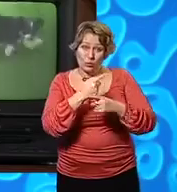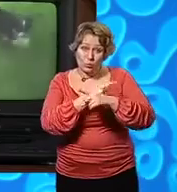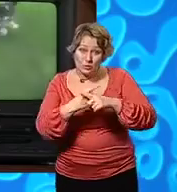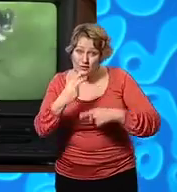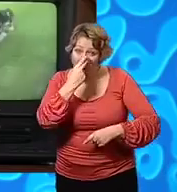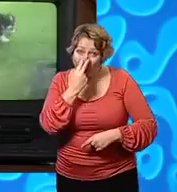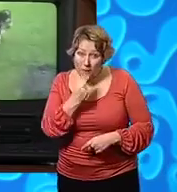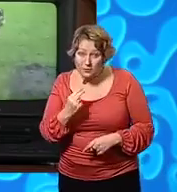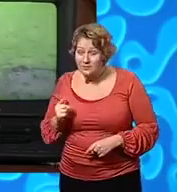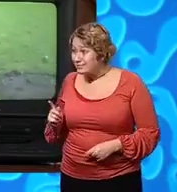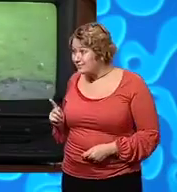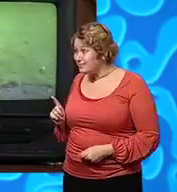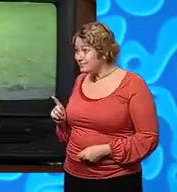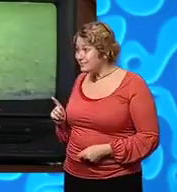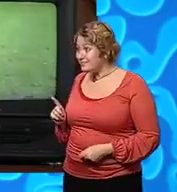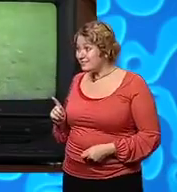old.